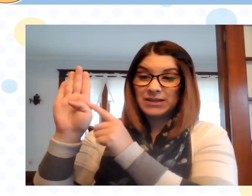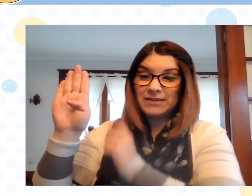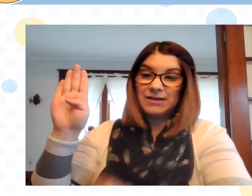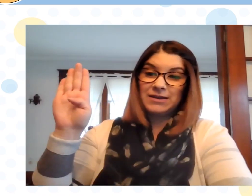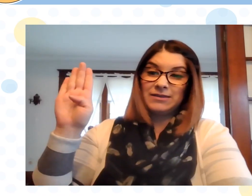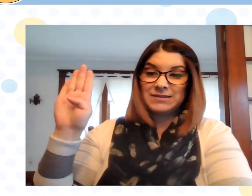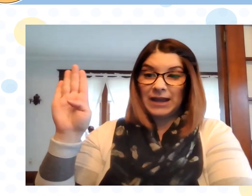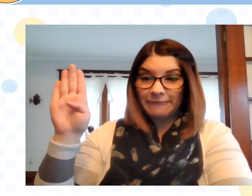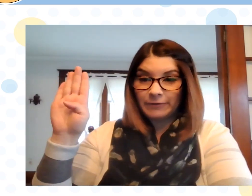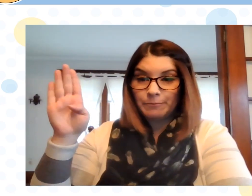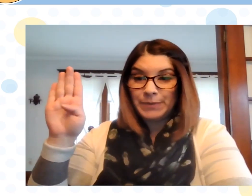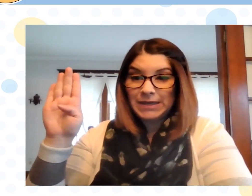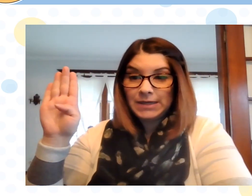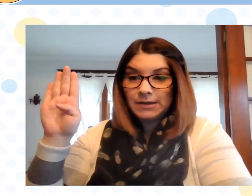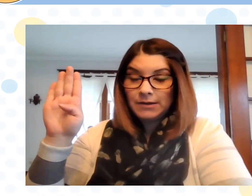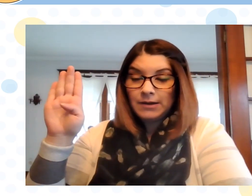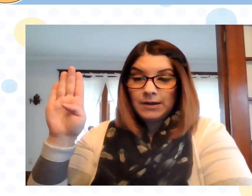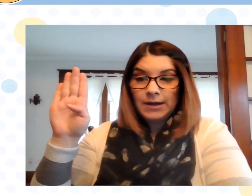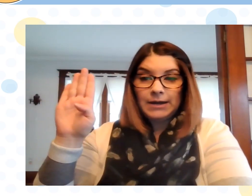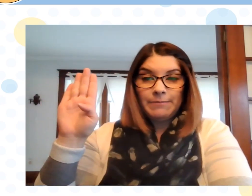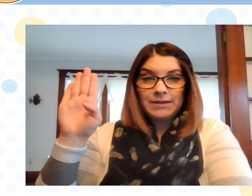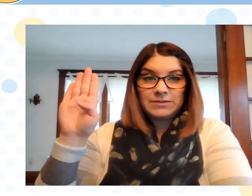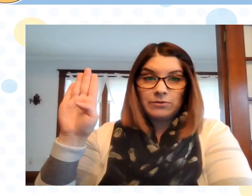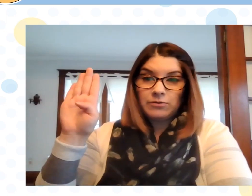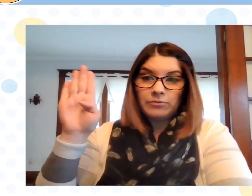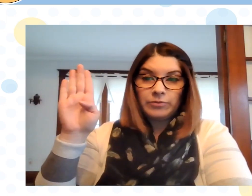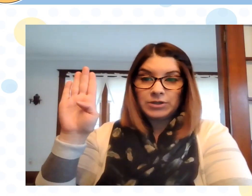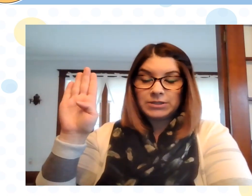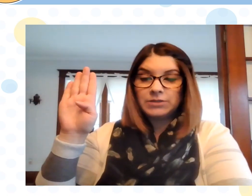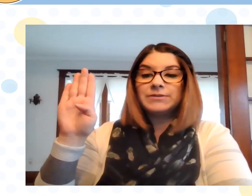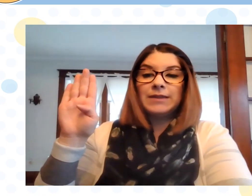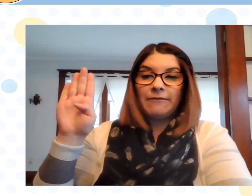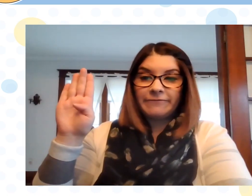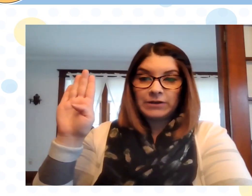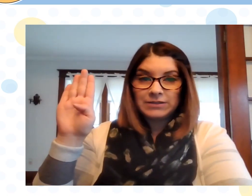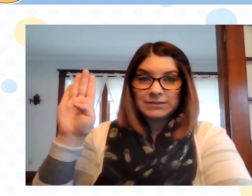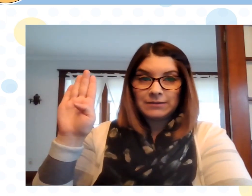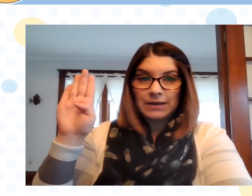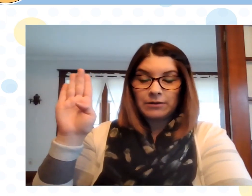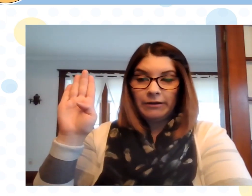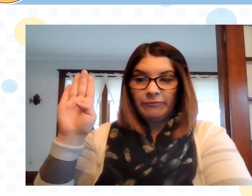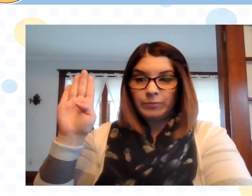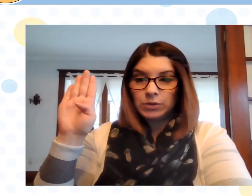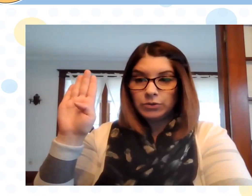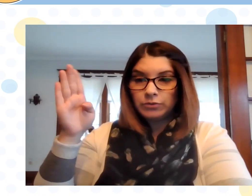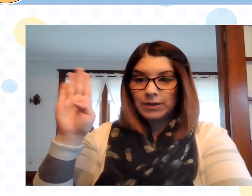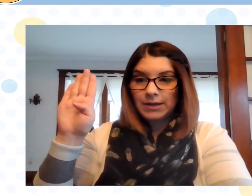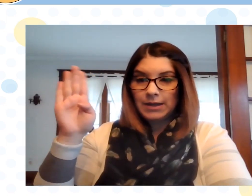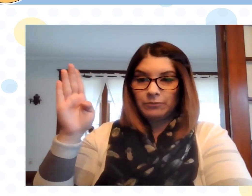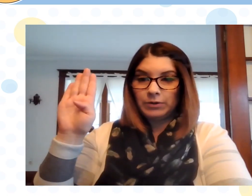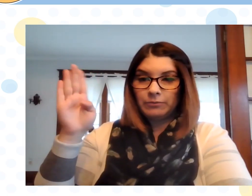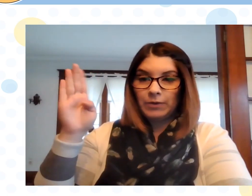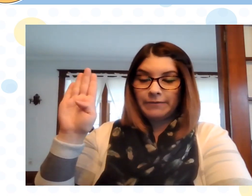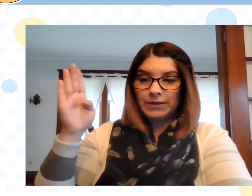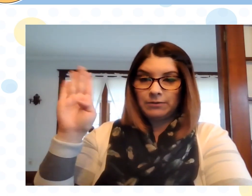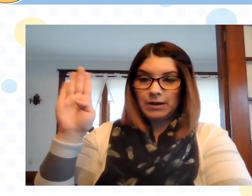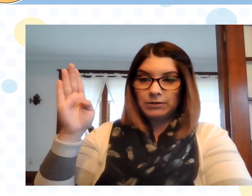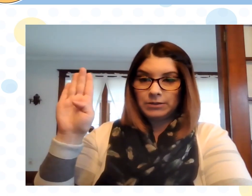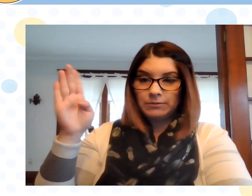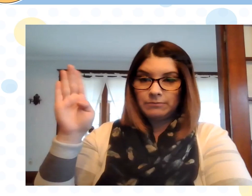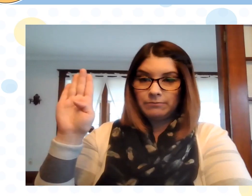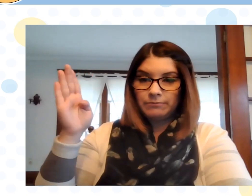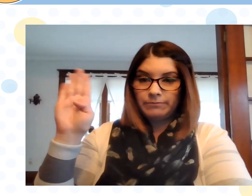actually the sign for B, and so we're just using that first letter of blue, and we're waving it